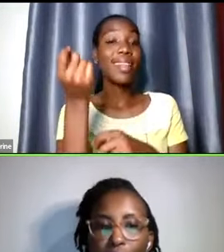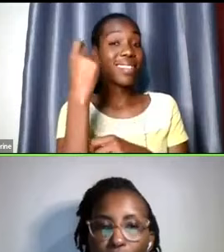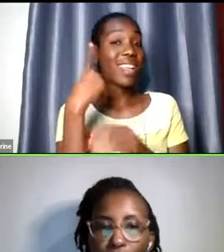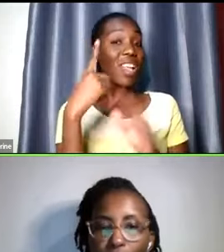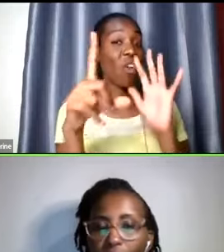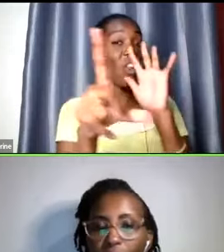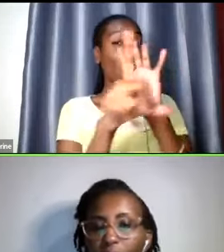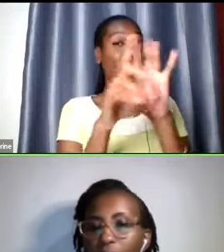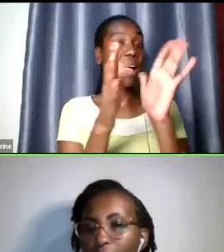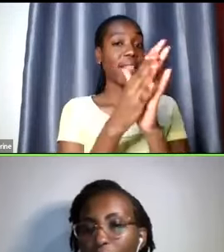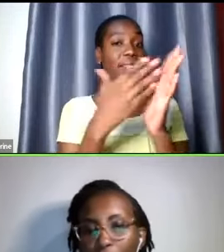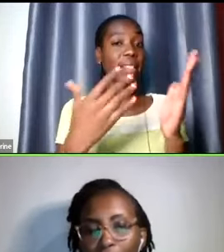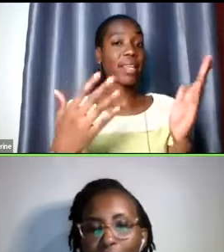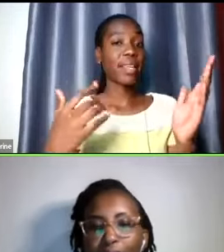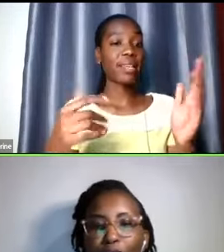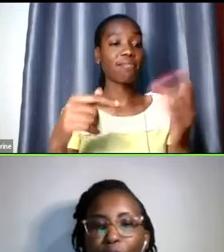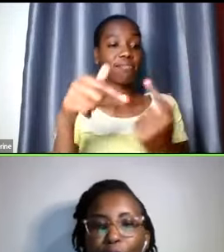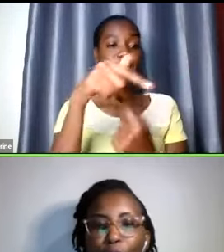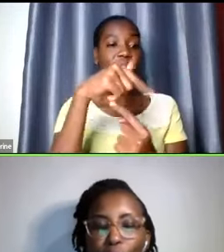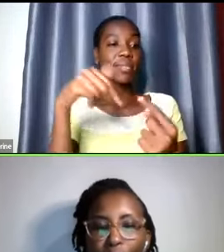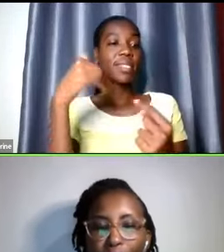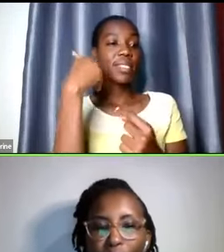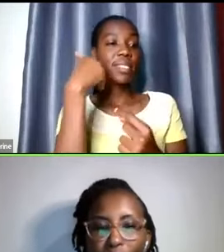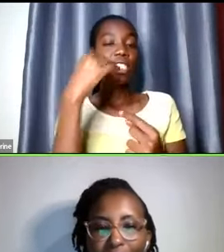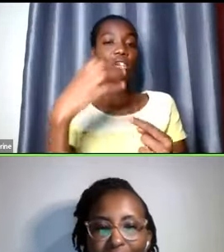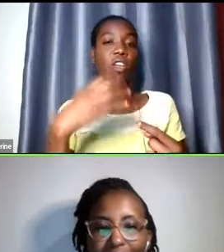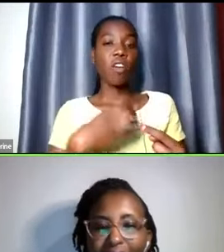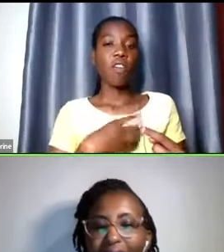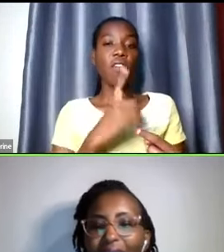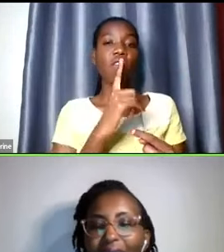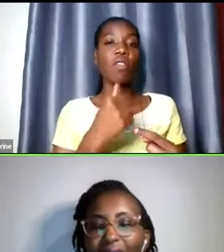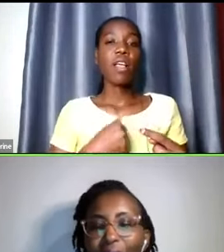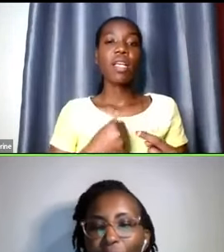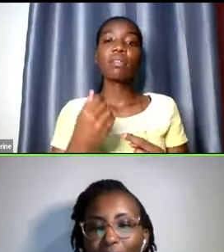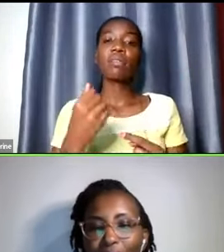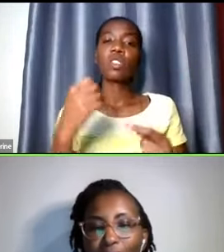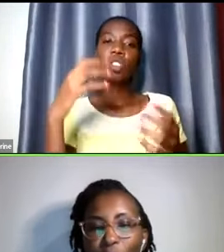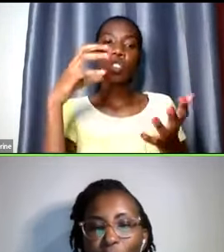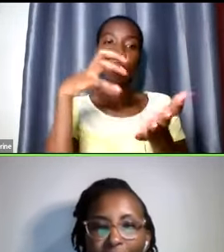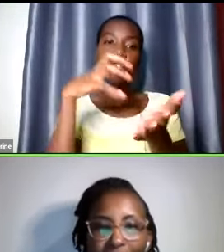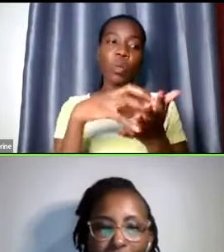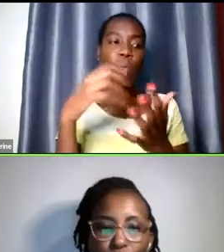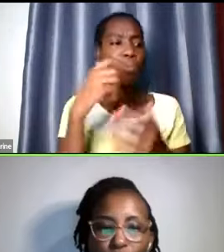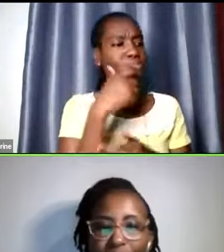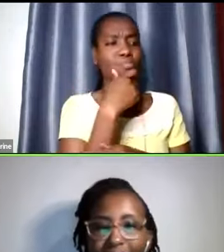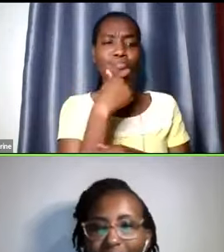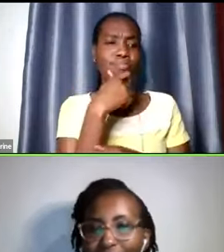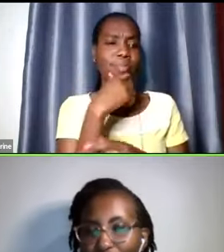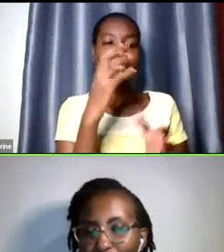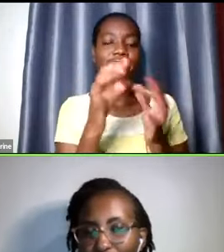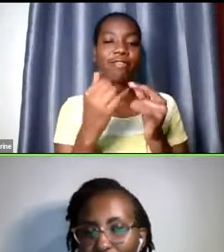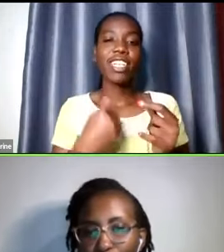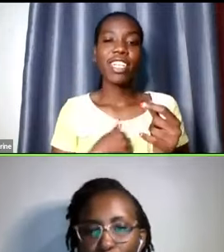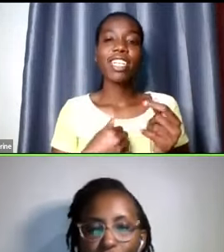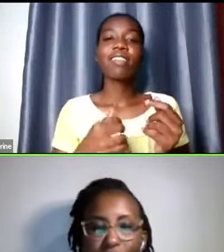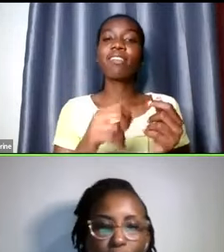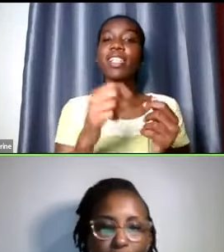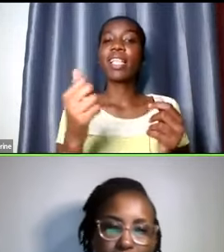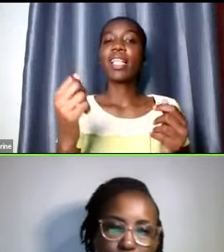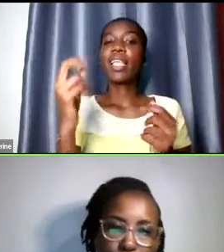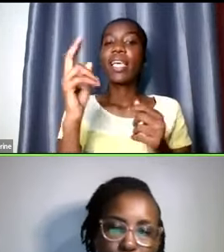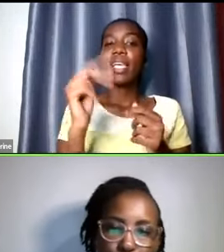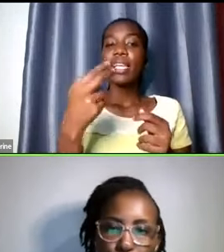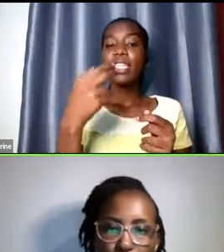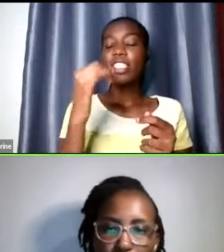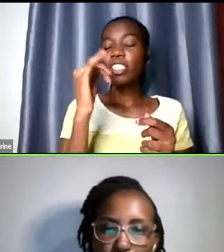surrounding sick-offs. And we are putting a stop to you wondering whether WIBA covers what and NHIF covers what and what